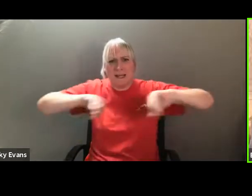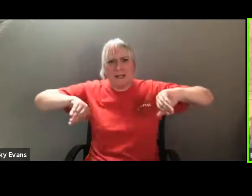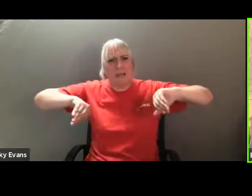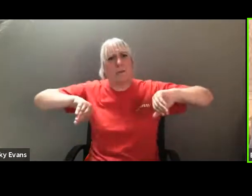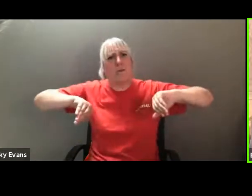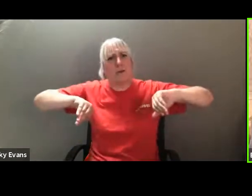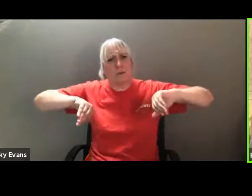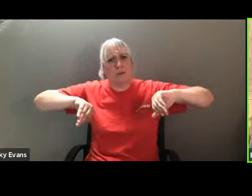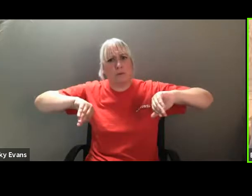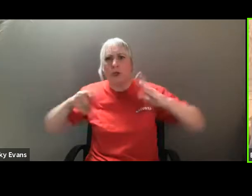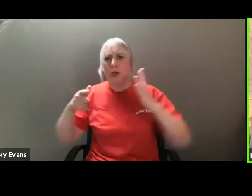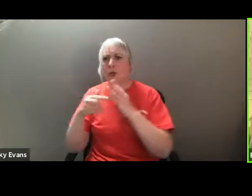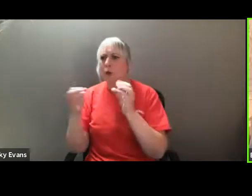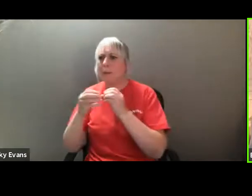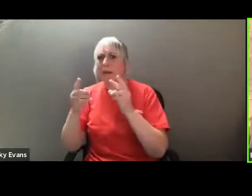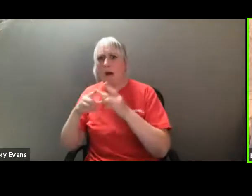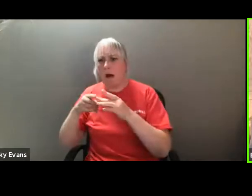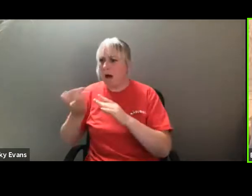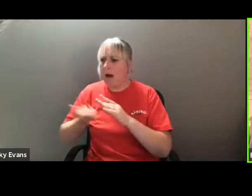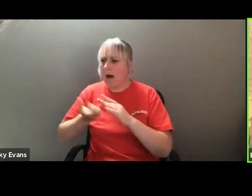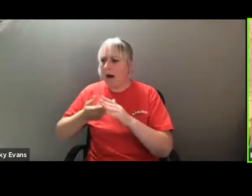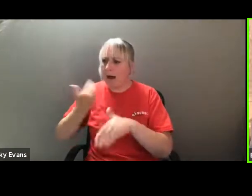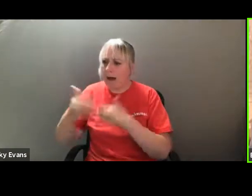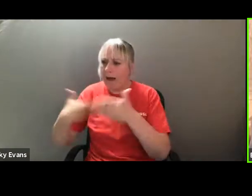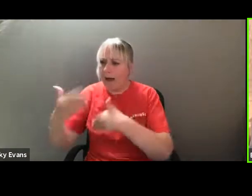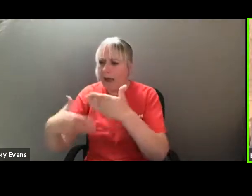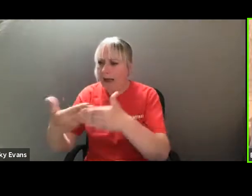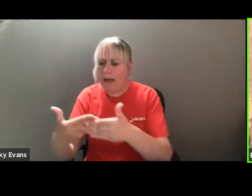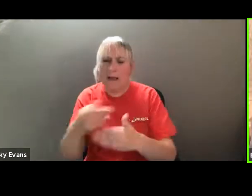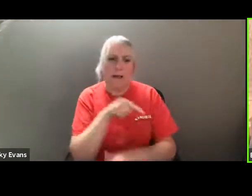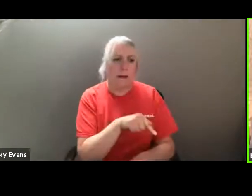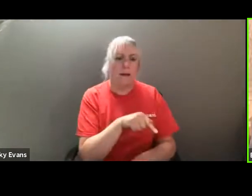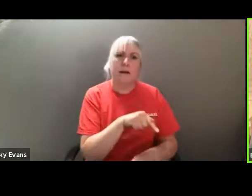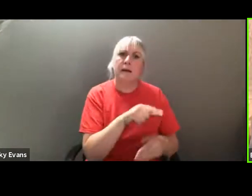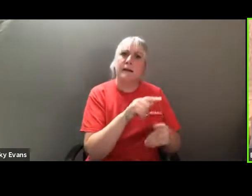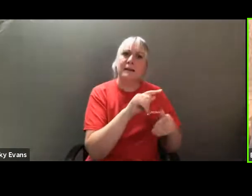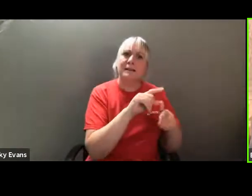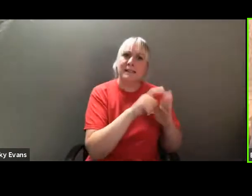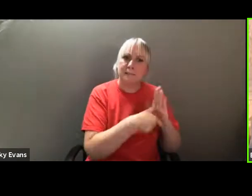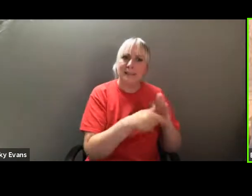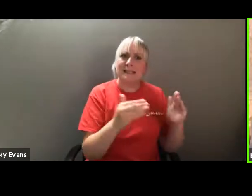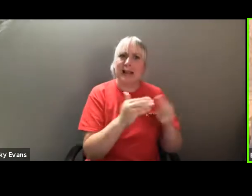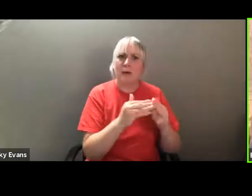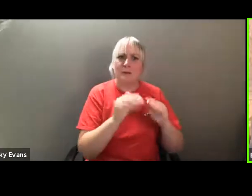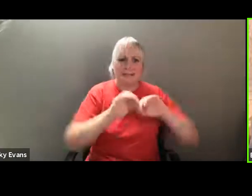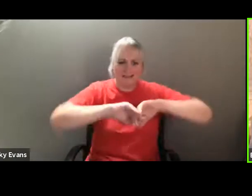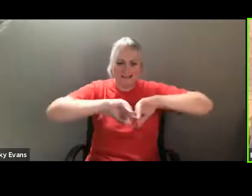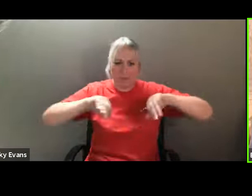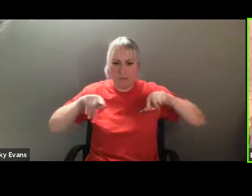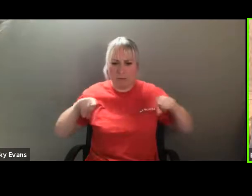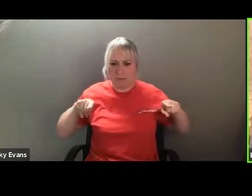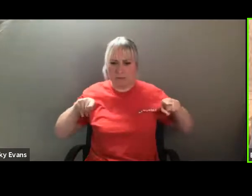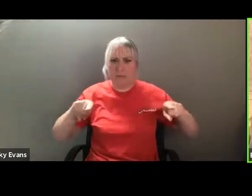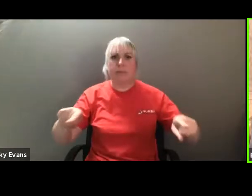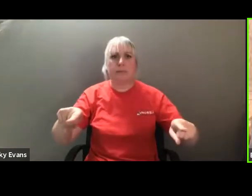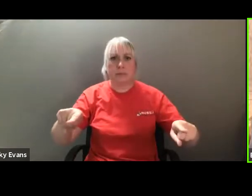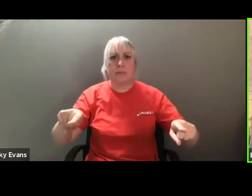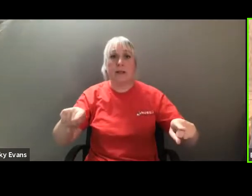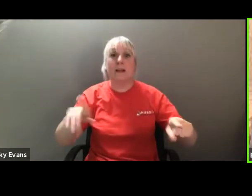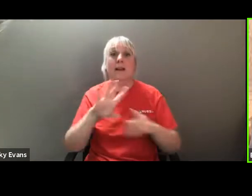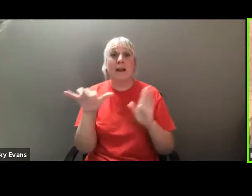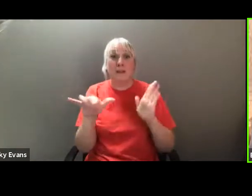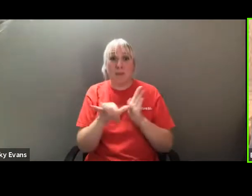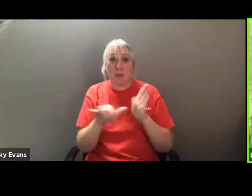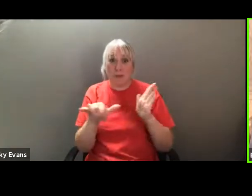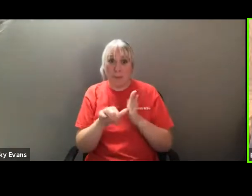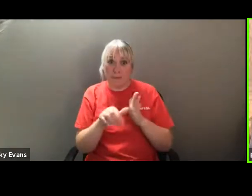that have been most affected by the cutbacks to our social security system over the past decade would be the people who are least likely to be helped by a